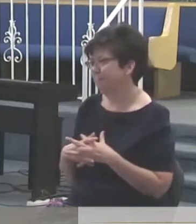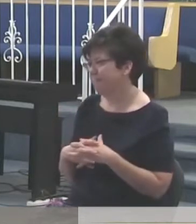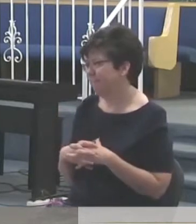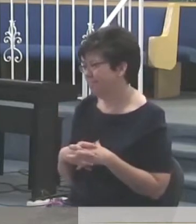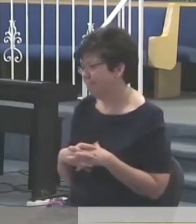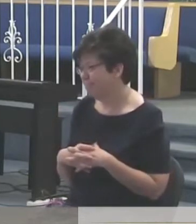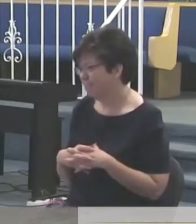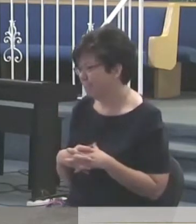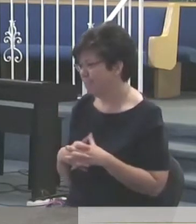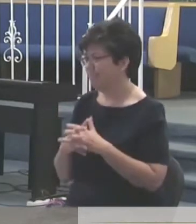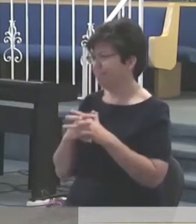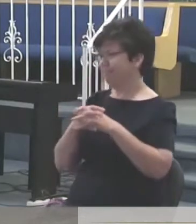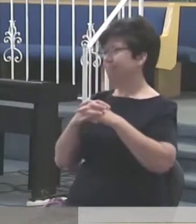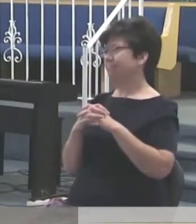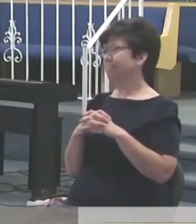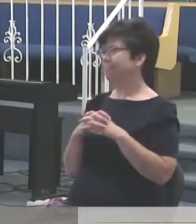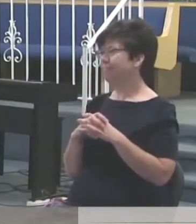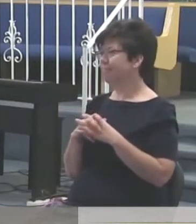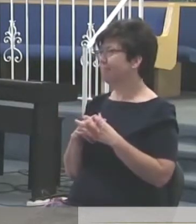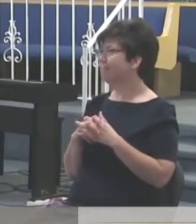It's,